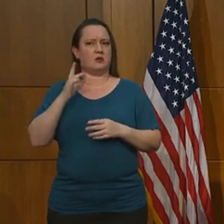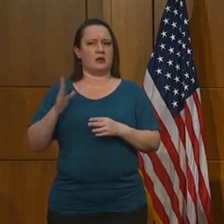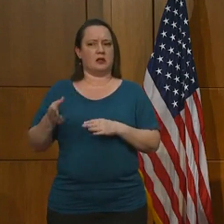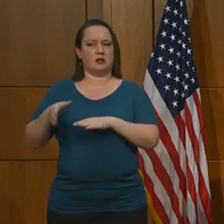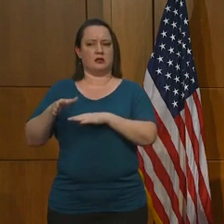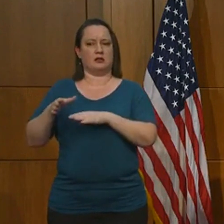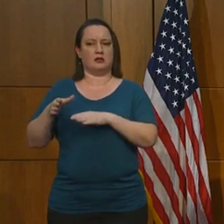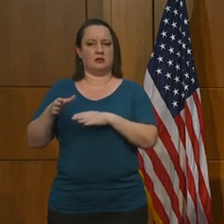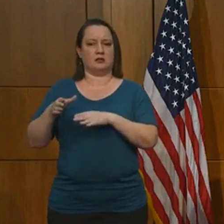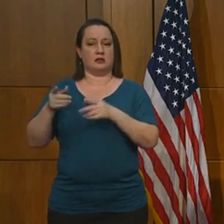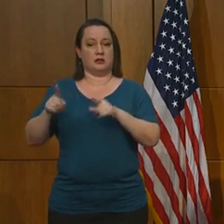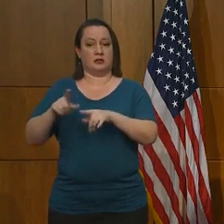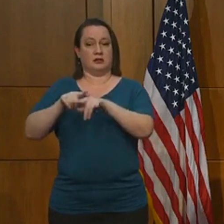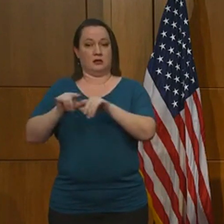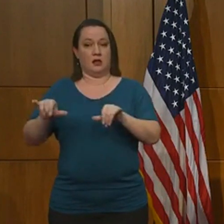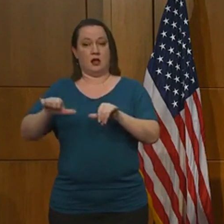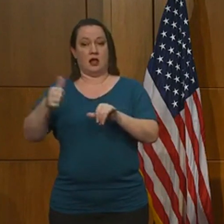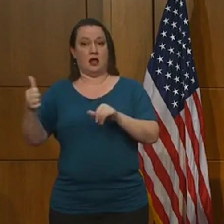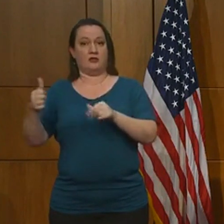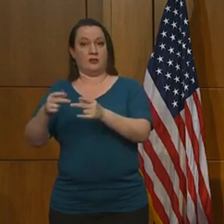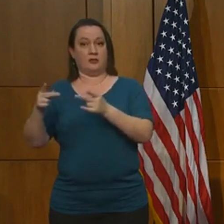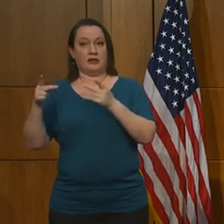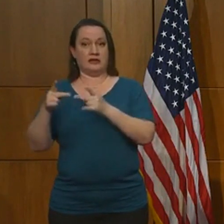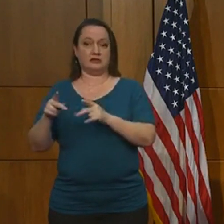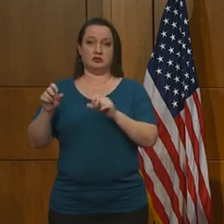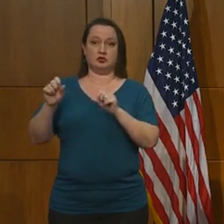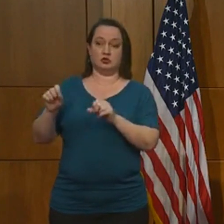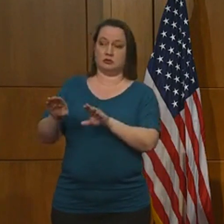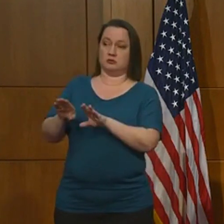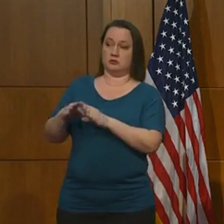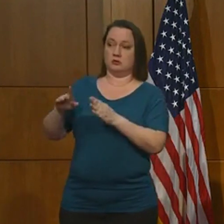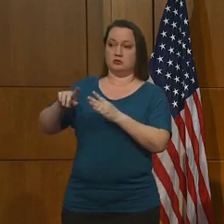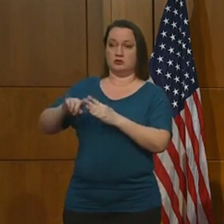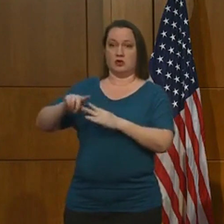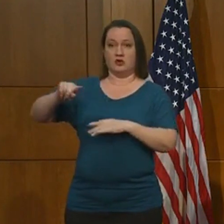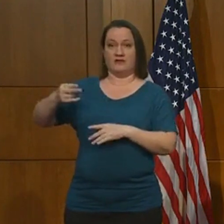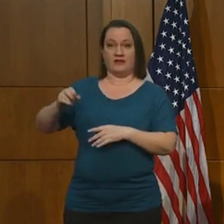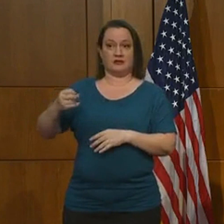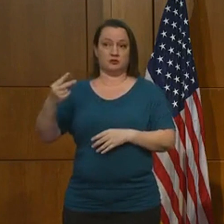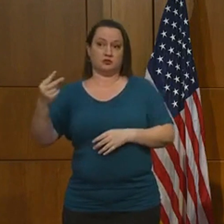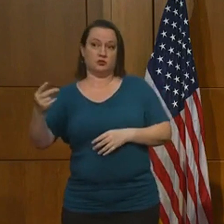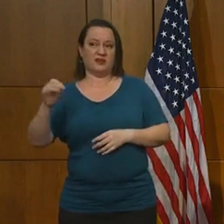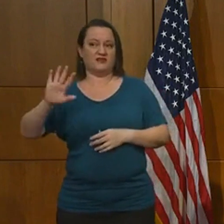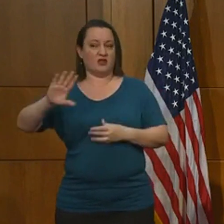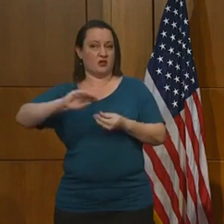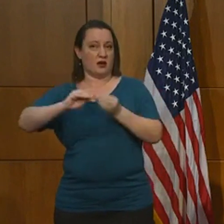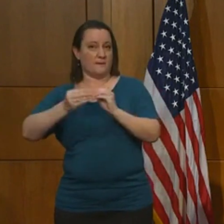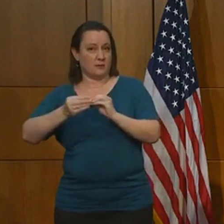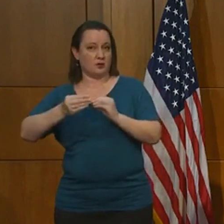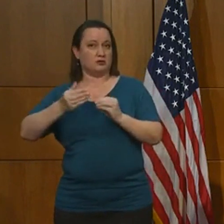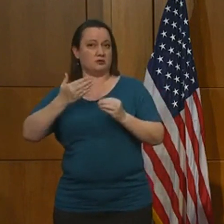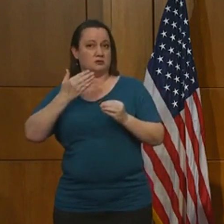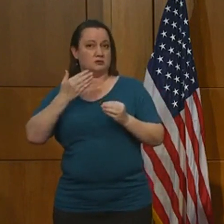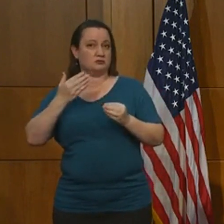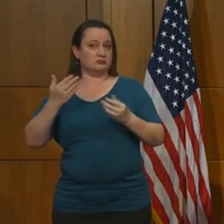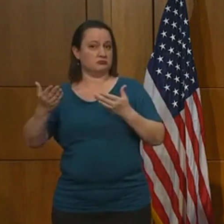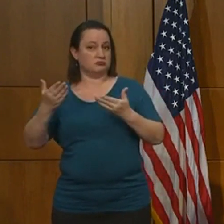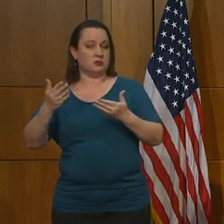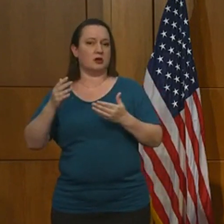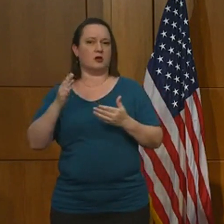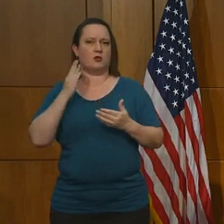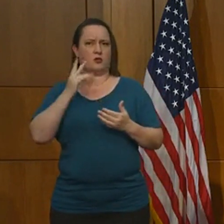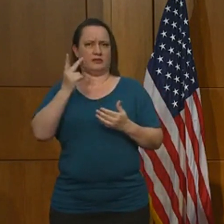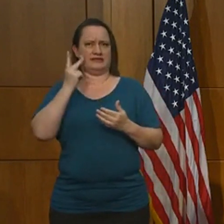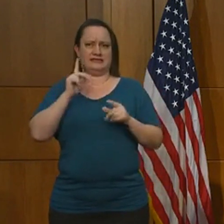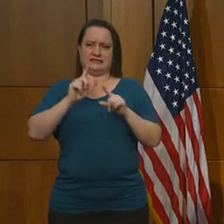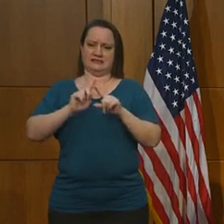places being technically allowed to go into phase two if numbers allow for that. Is there a chance that we're going to see different